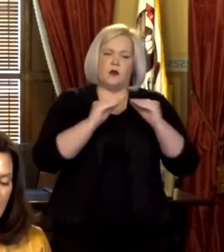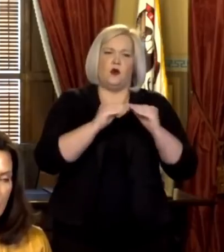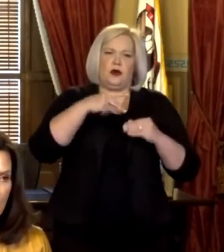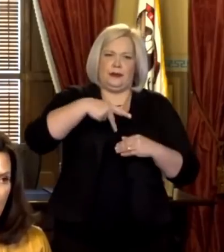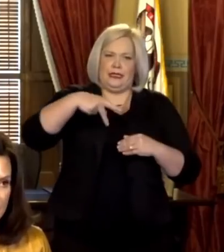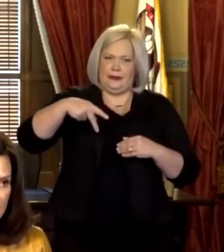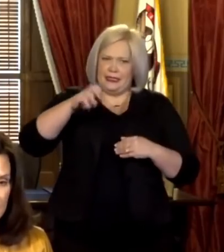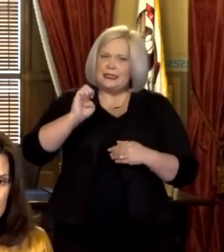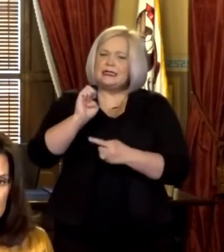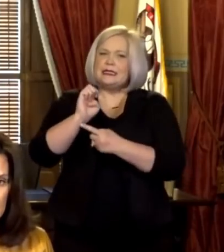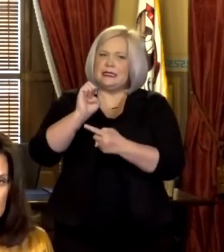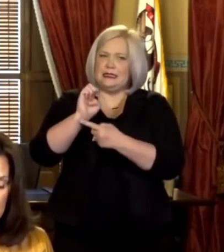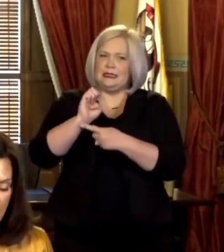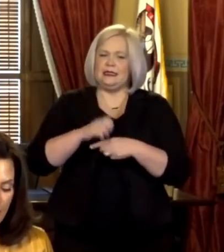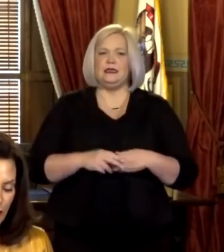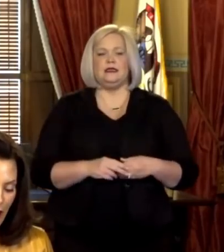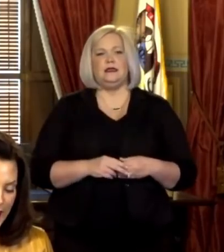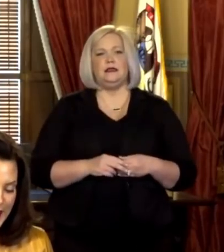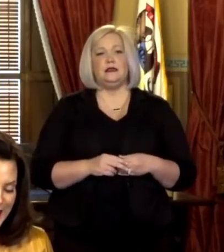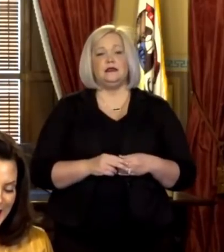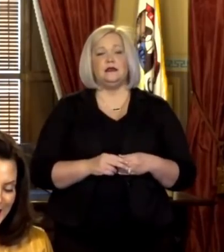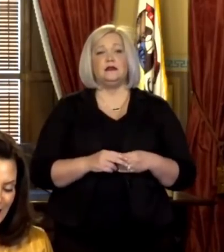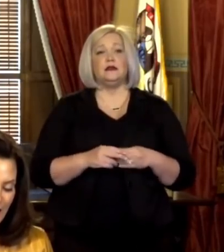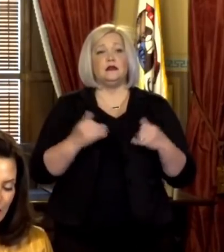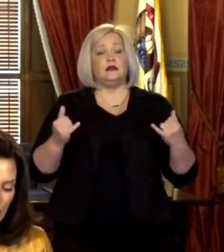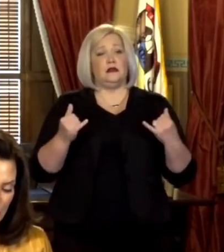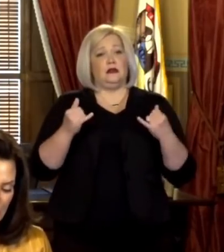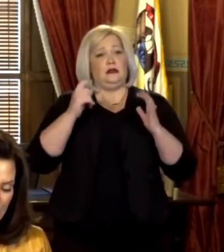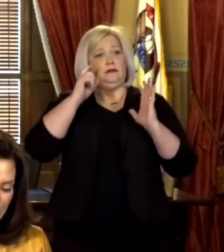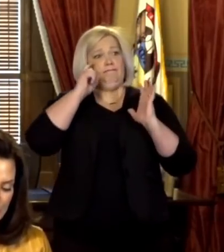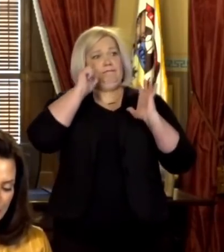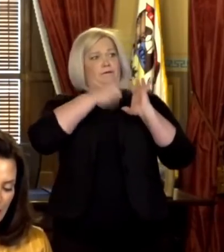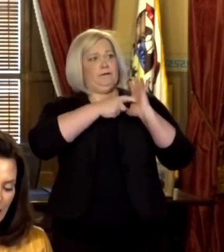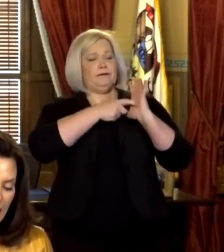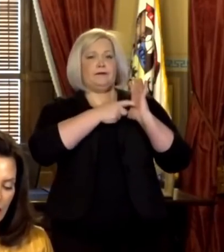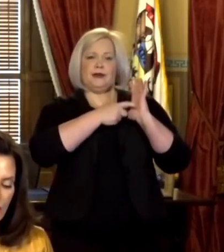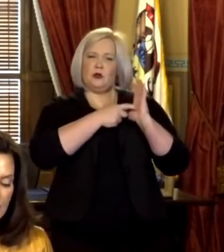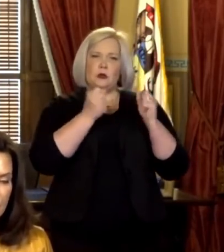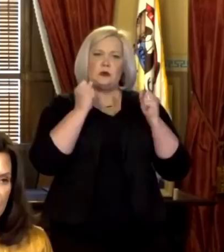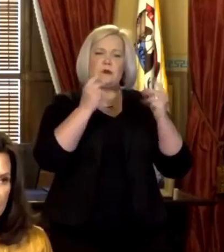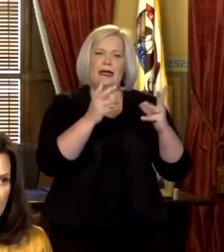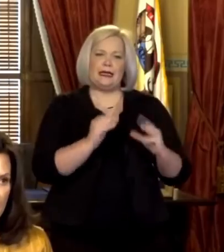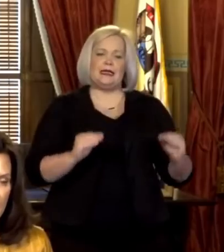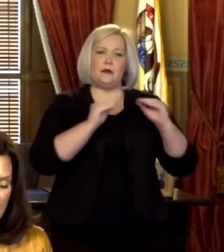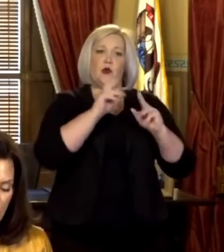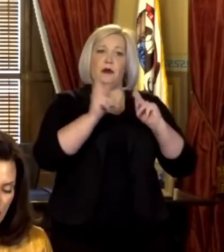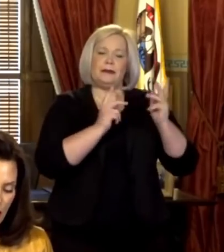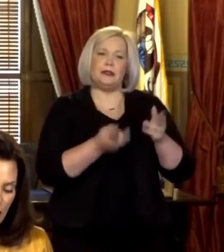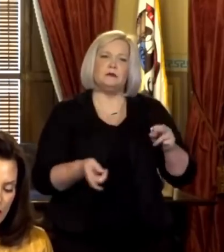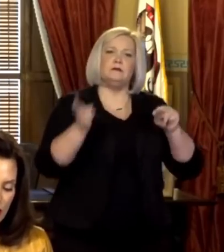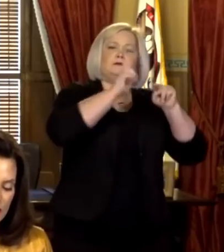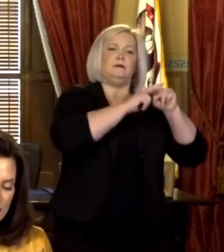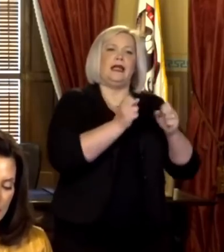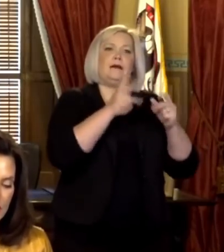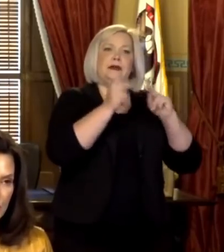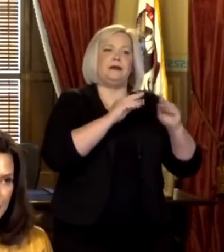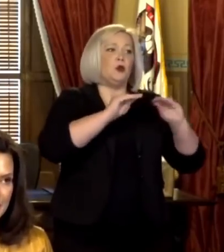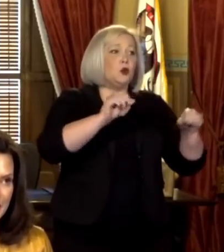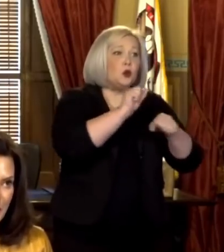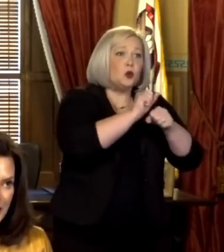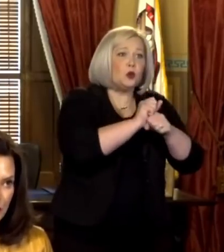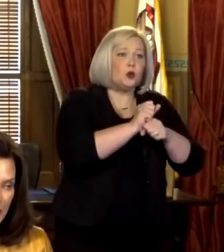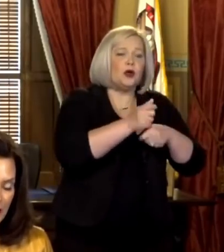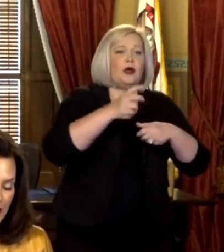we've seen an unprecedented rise in unemployment claims. When this first started a month ago, I took steps